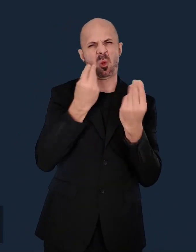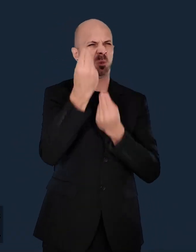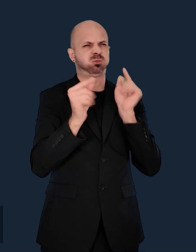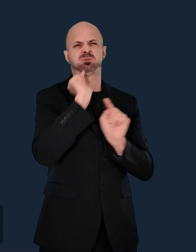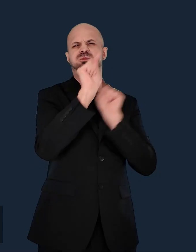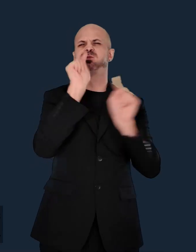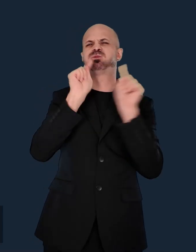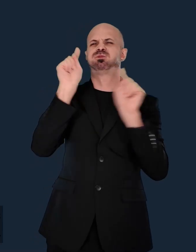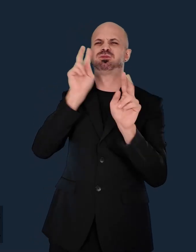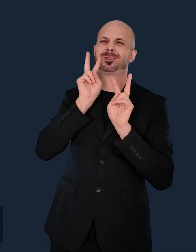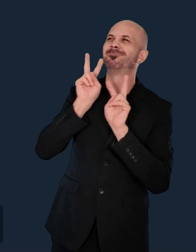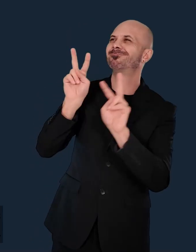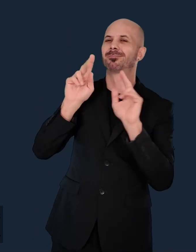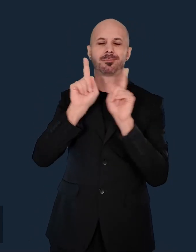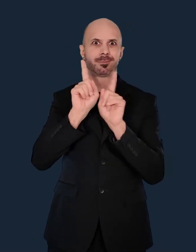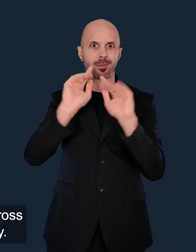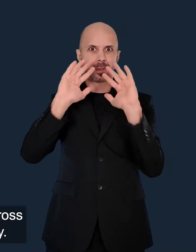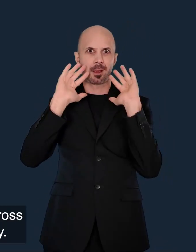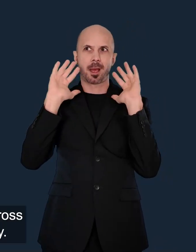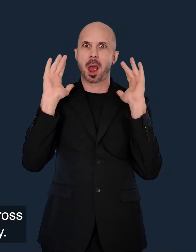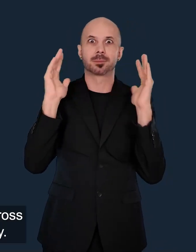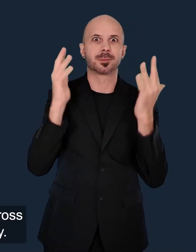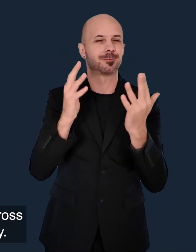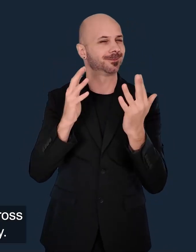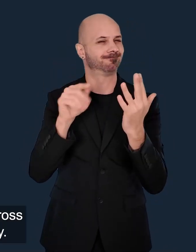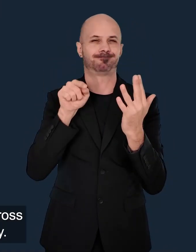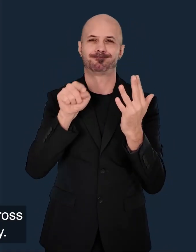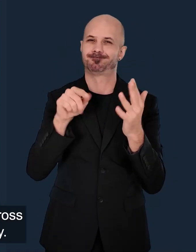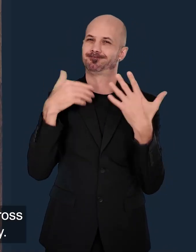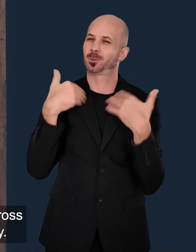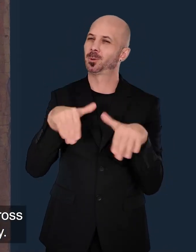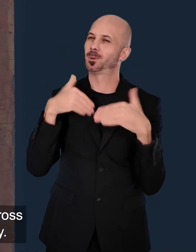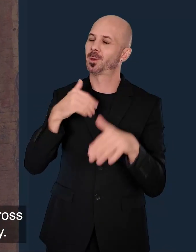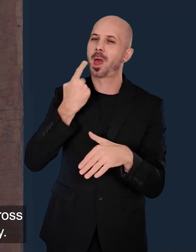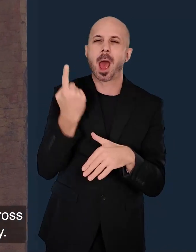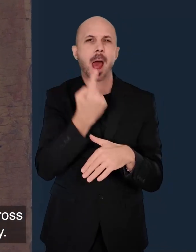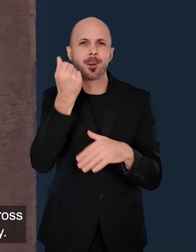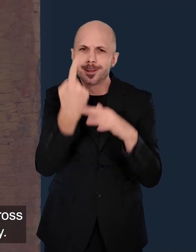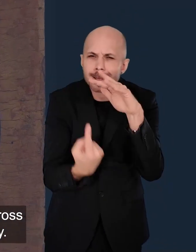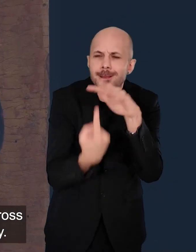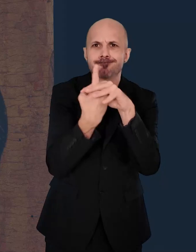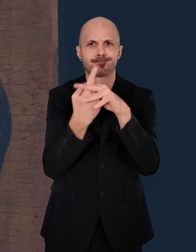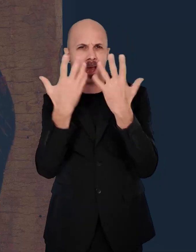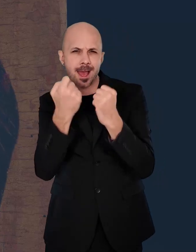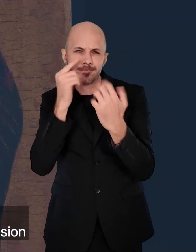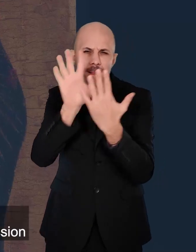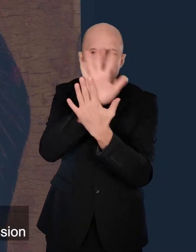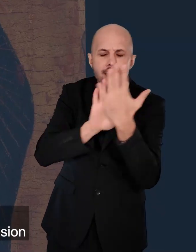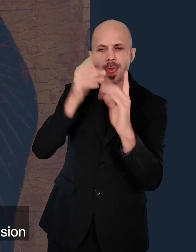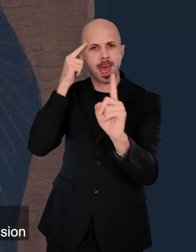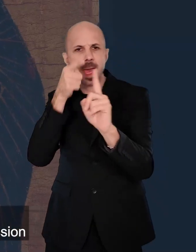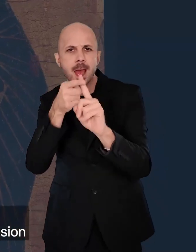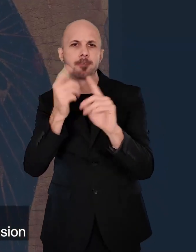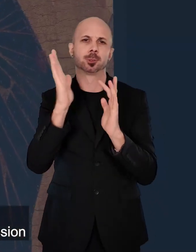symbolic reminder of Jesus' destiny, his extreme sacrifice on the cross for the salvation of humanity. In